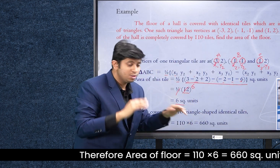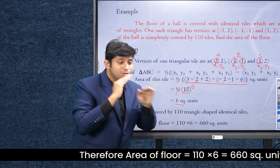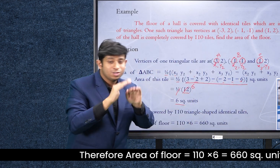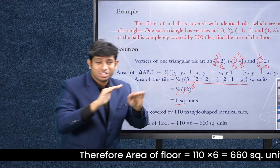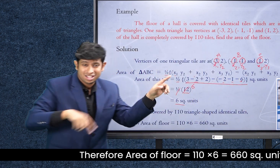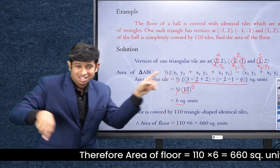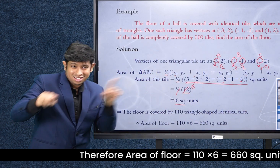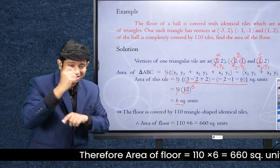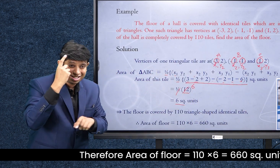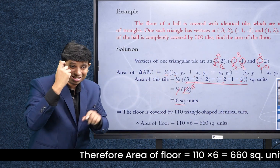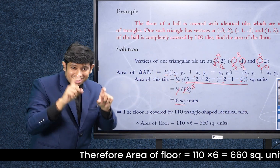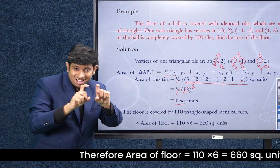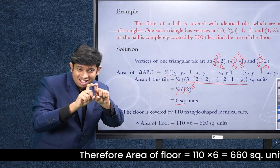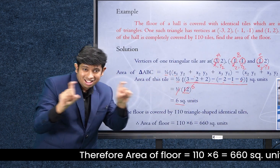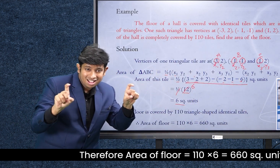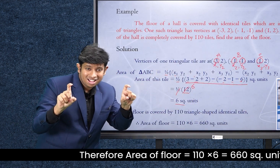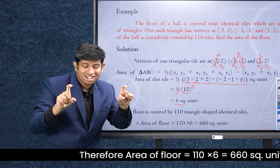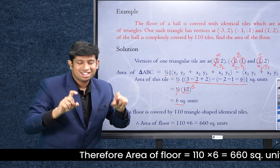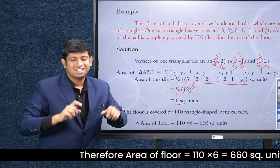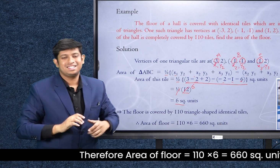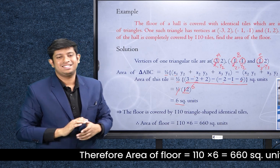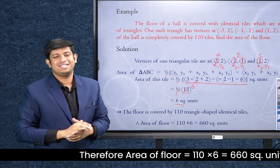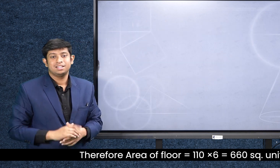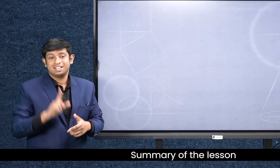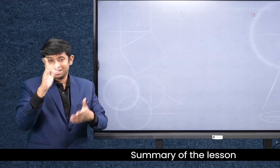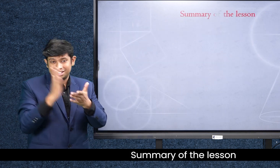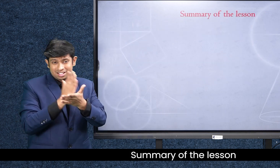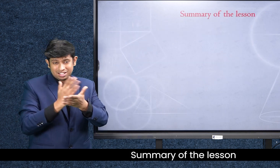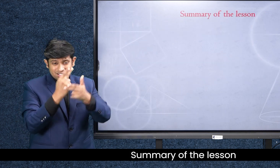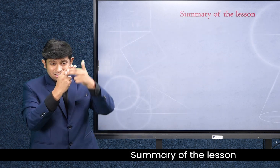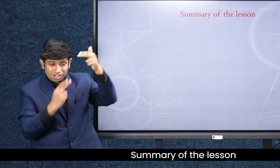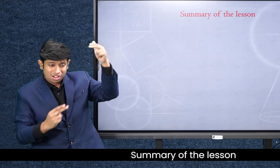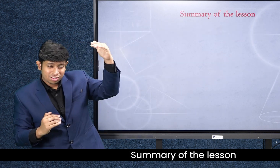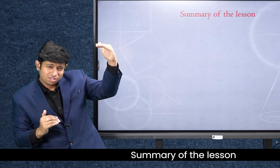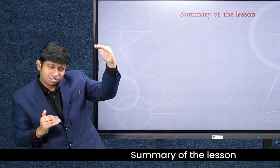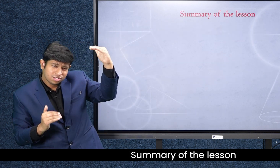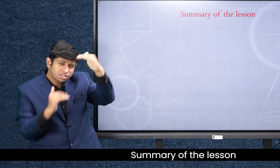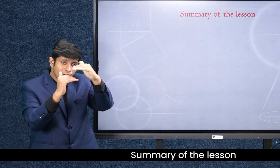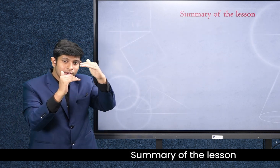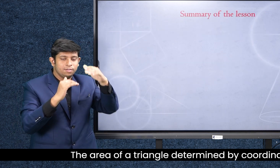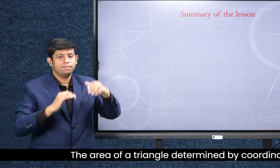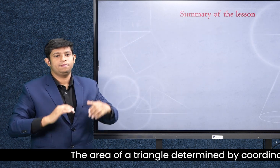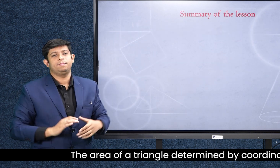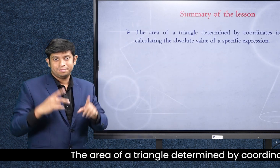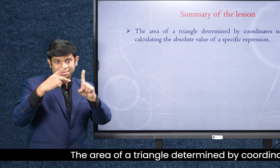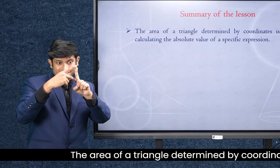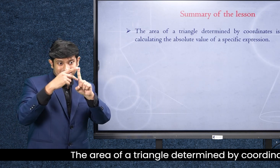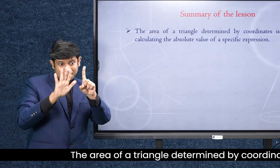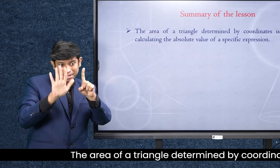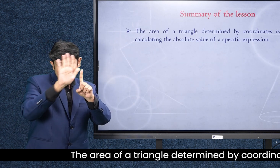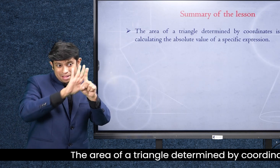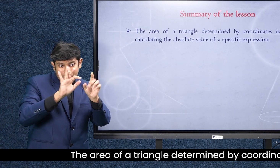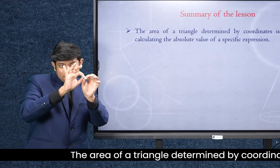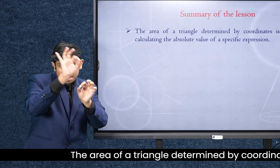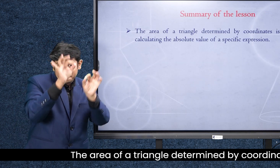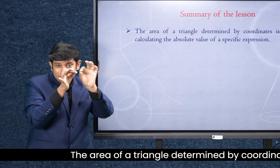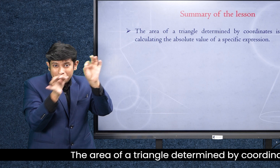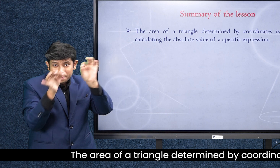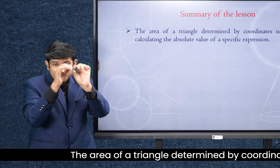Summary of the lesson. The area of a triangle